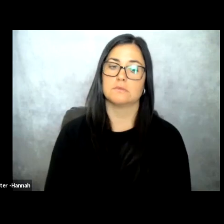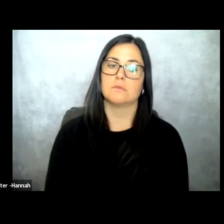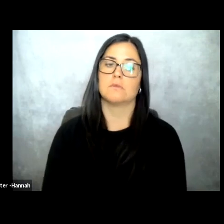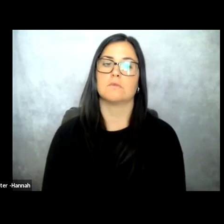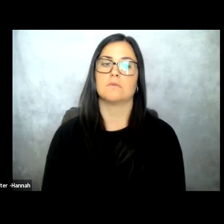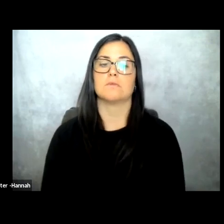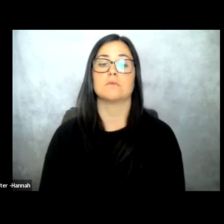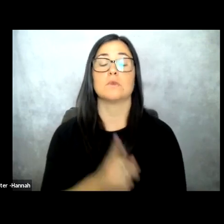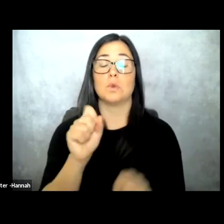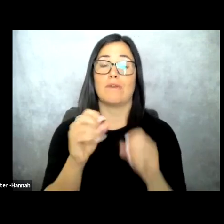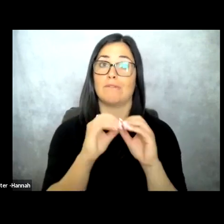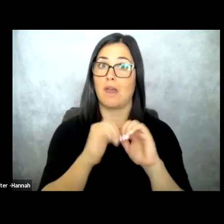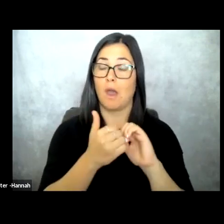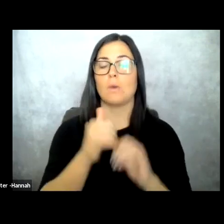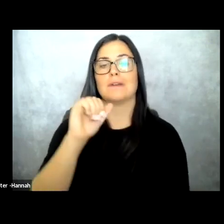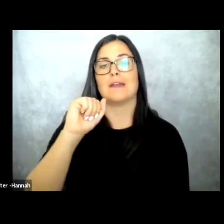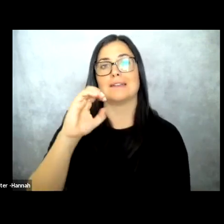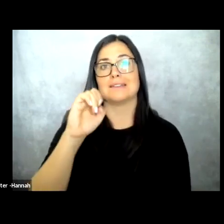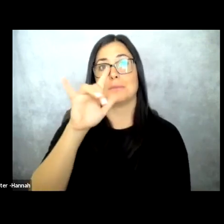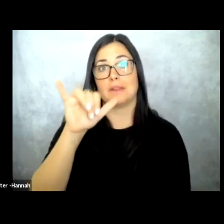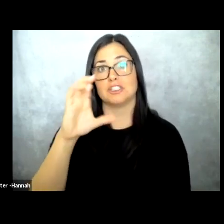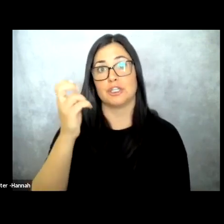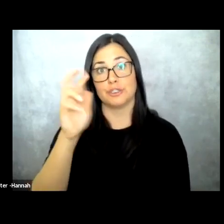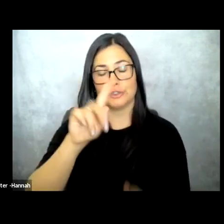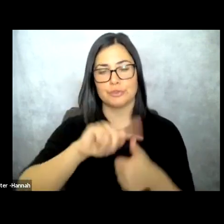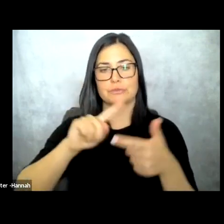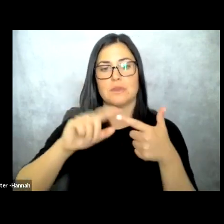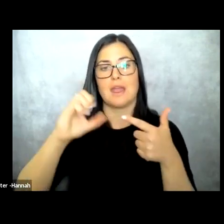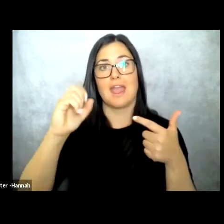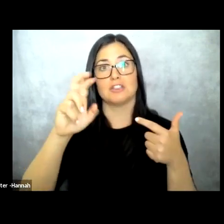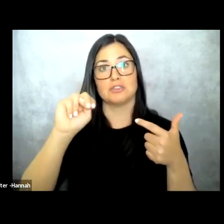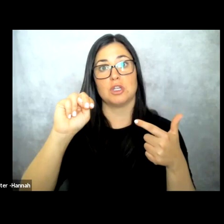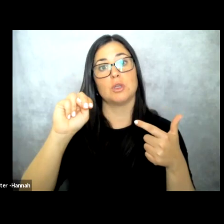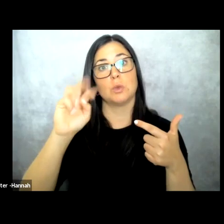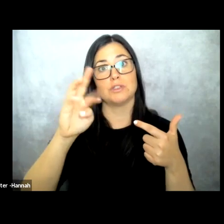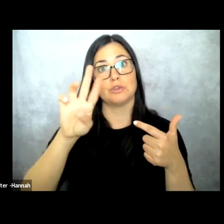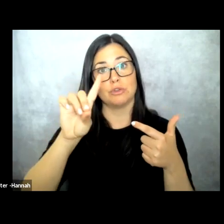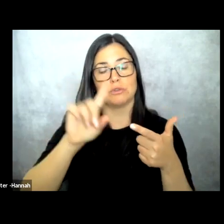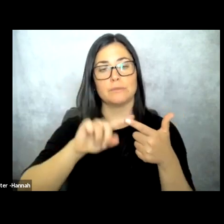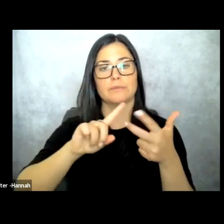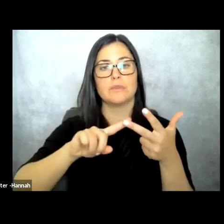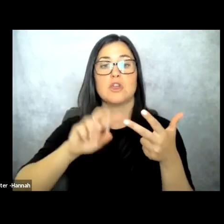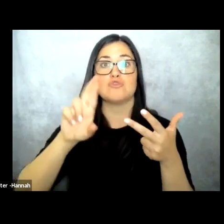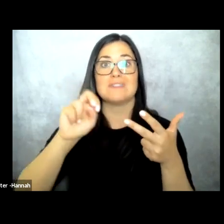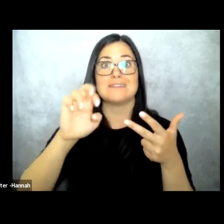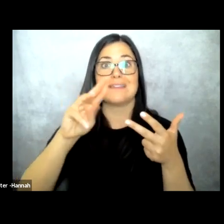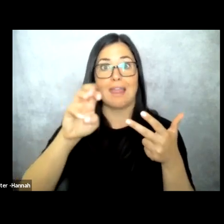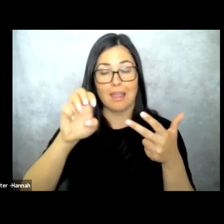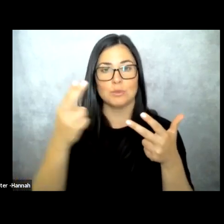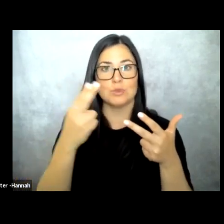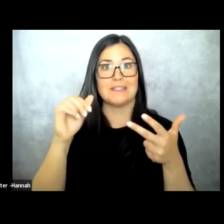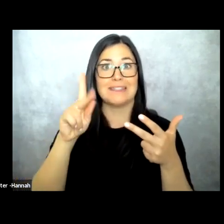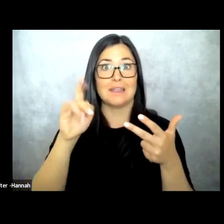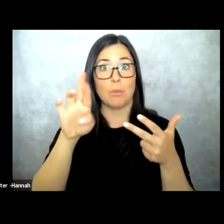You have the accessibility checker. You can do the action wizard. You can rename the tags using the